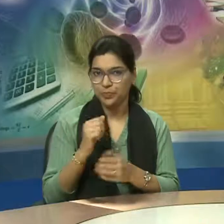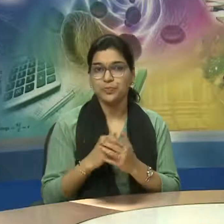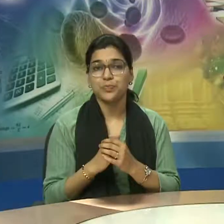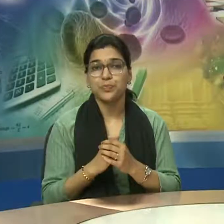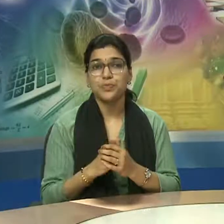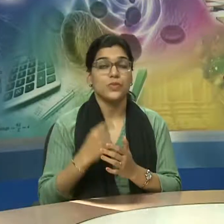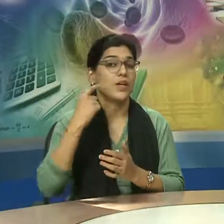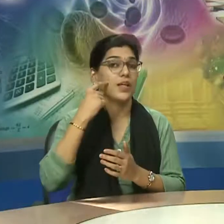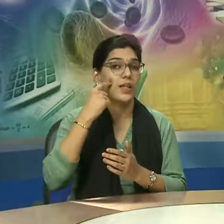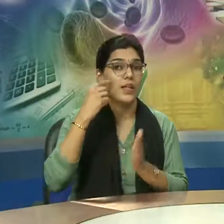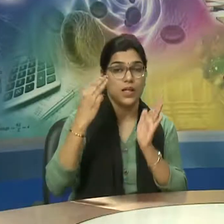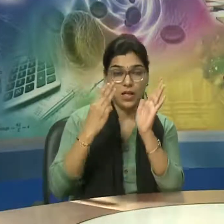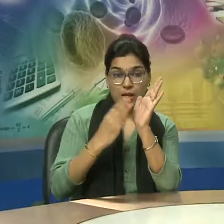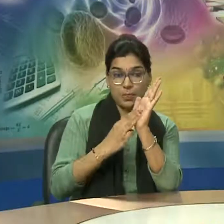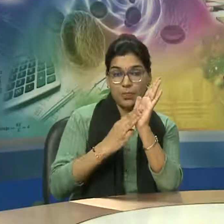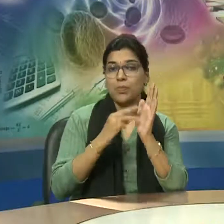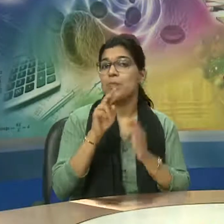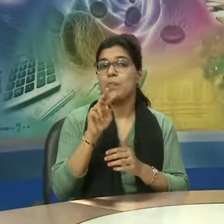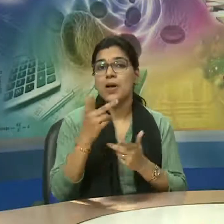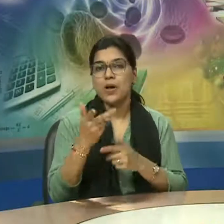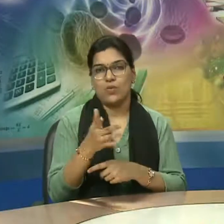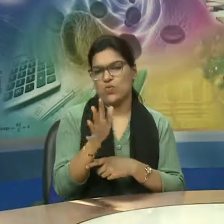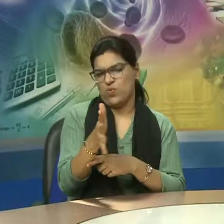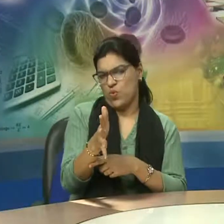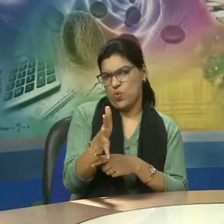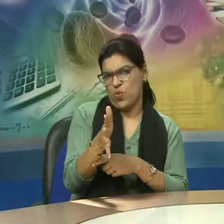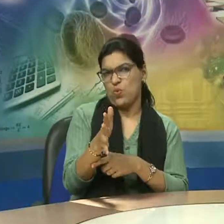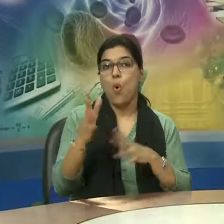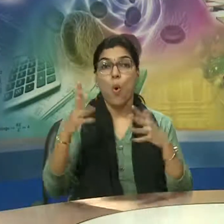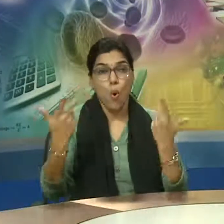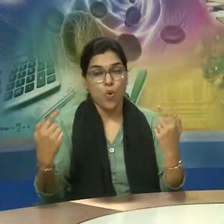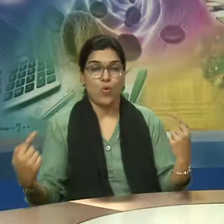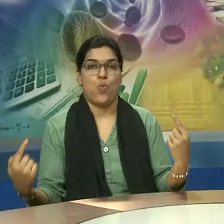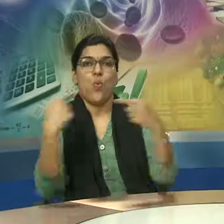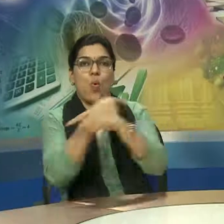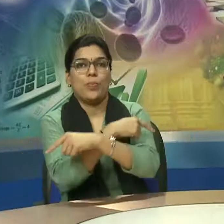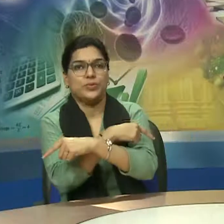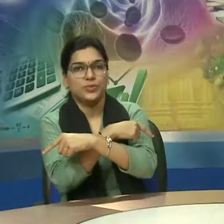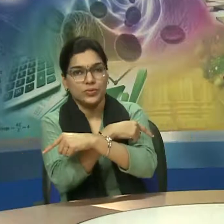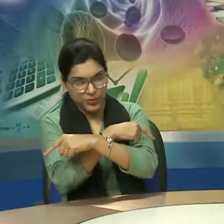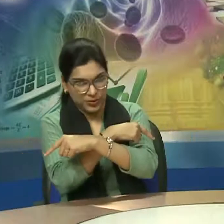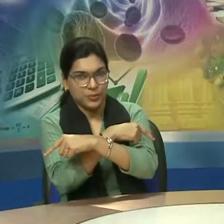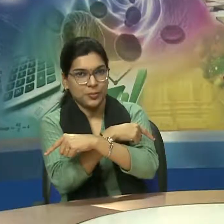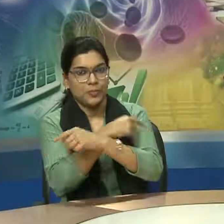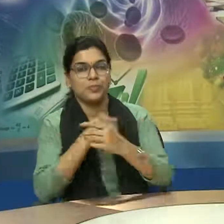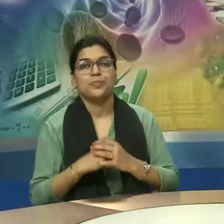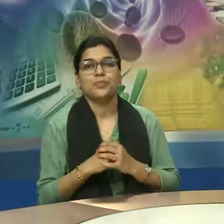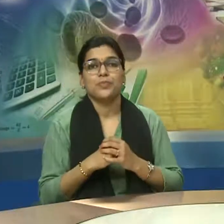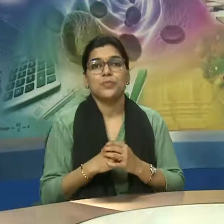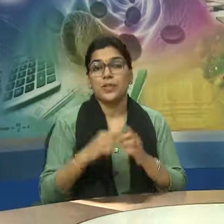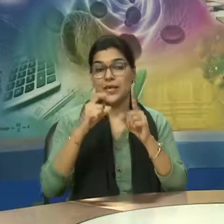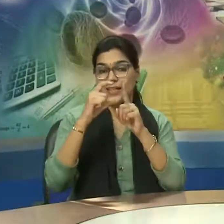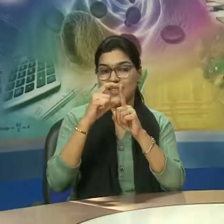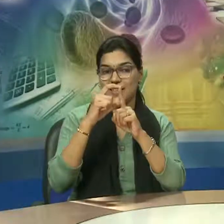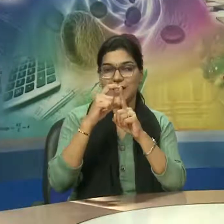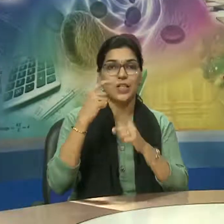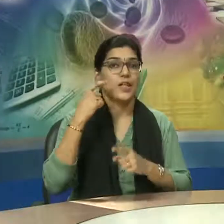Un means not. Pre means before. Miss